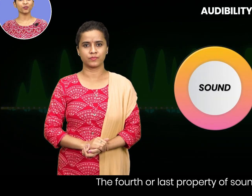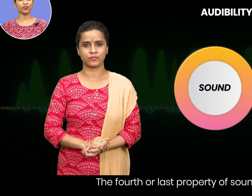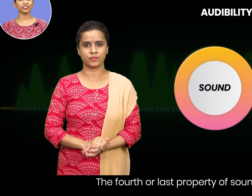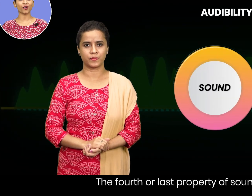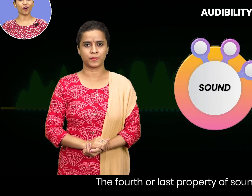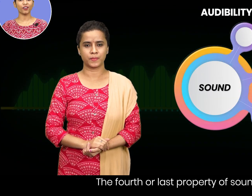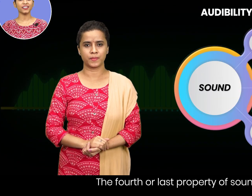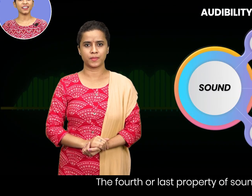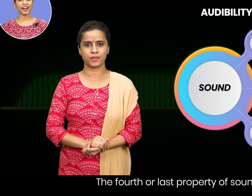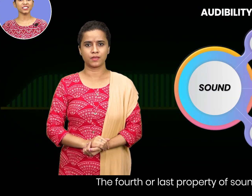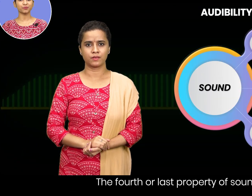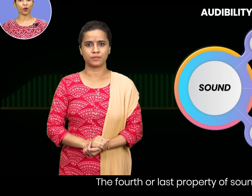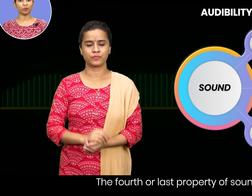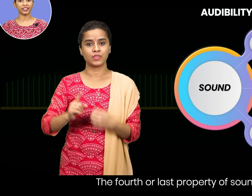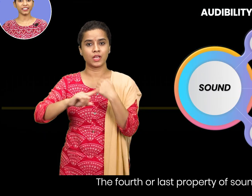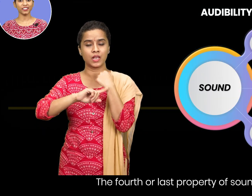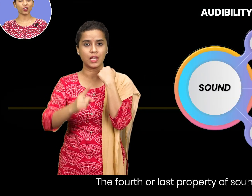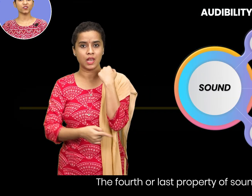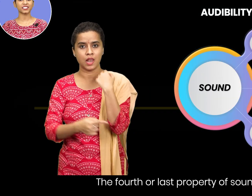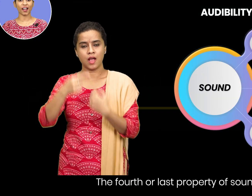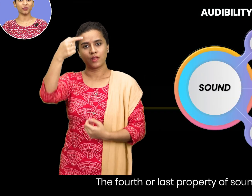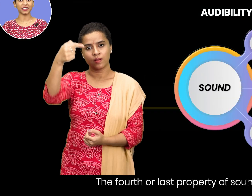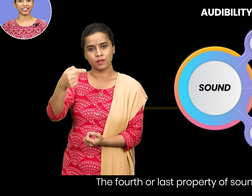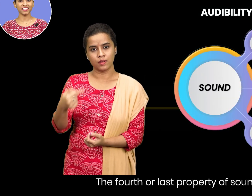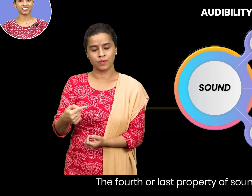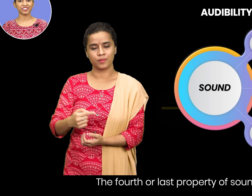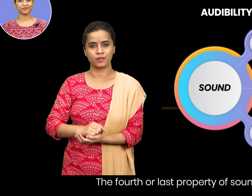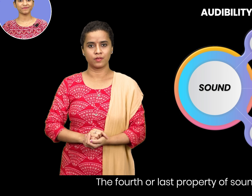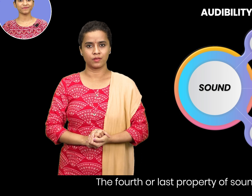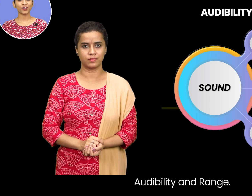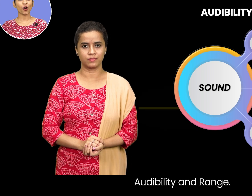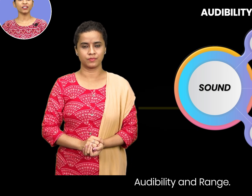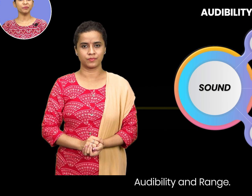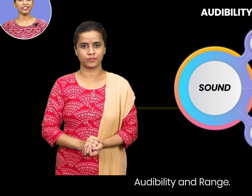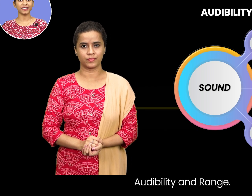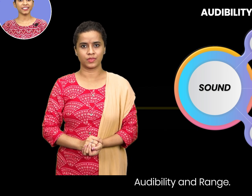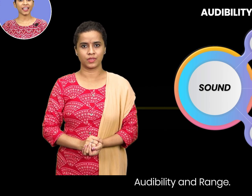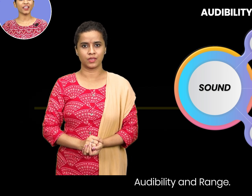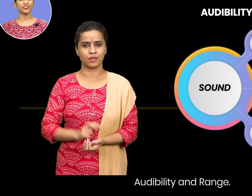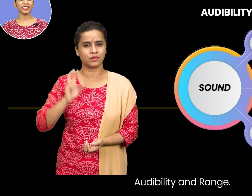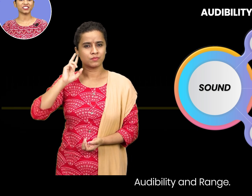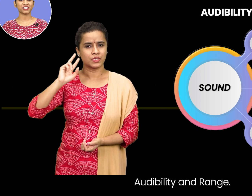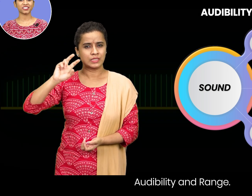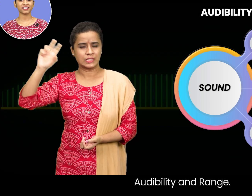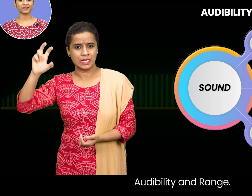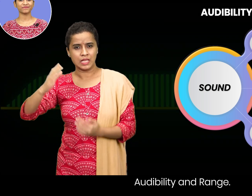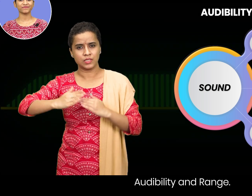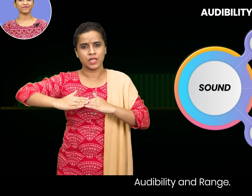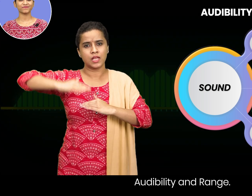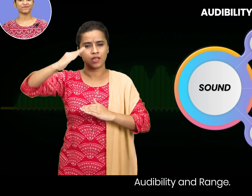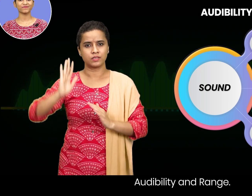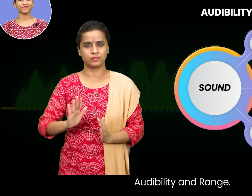The fourth or last property of sound is audibility and range.